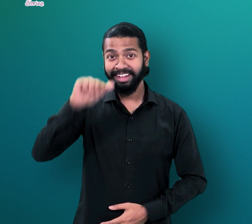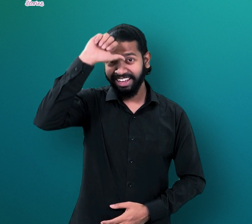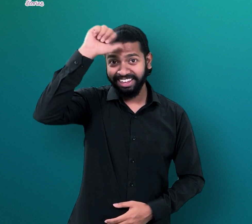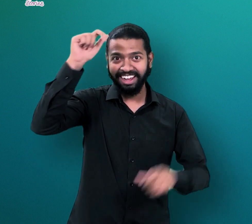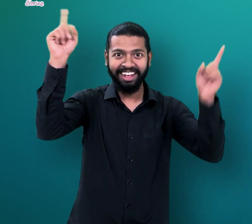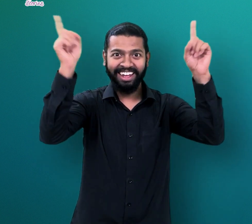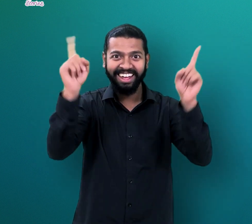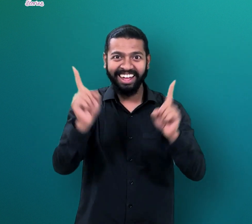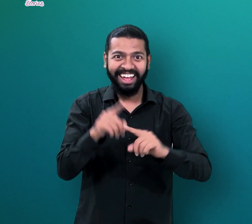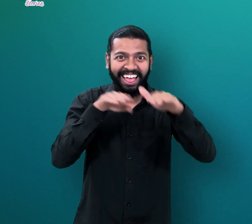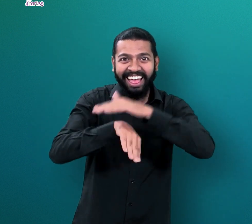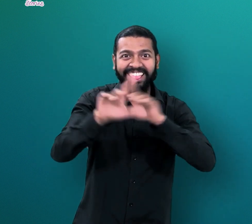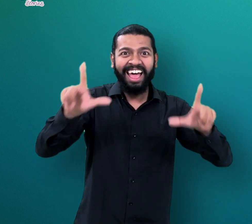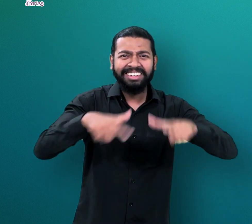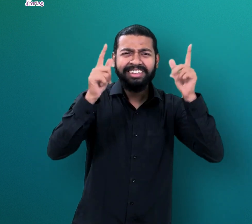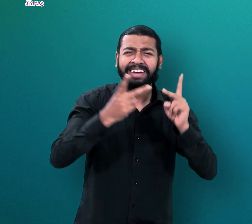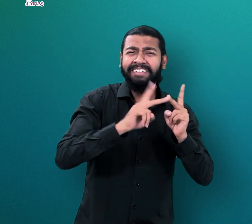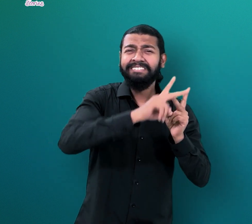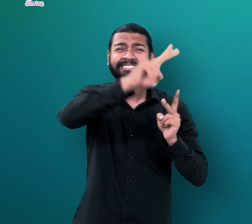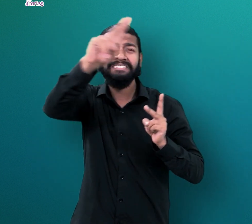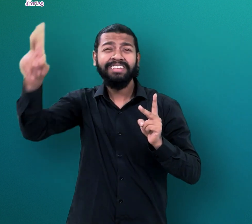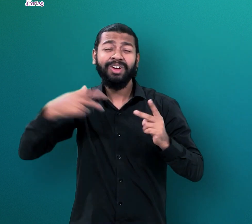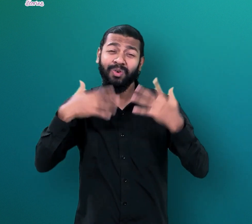I can't wait to climb trees all across the country